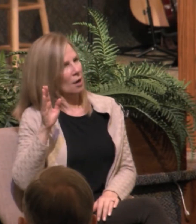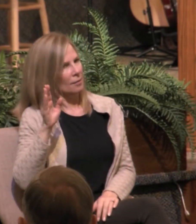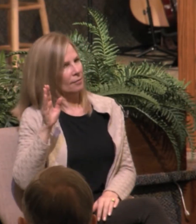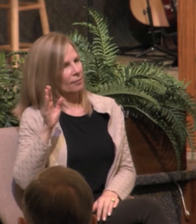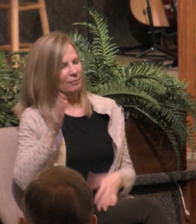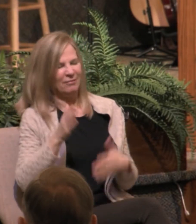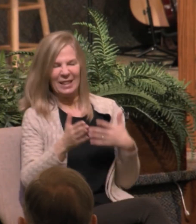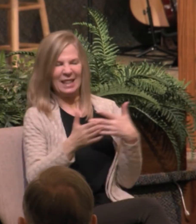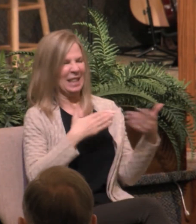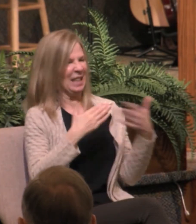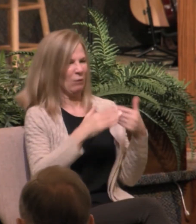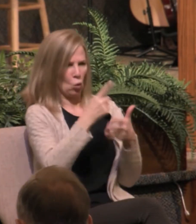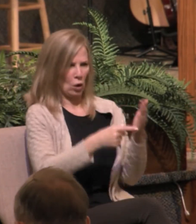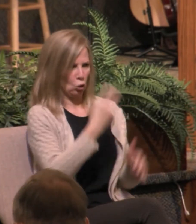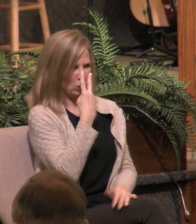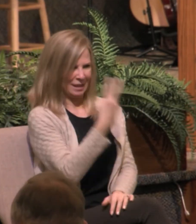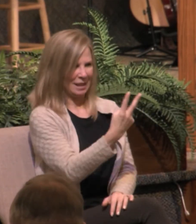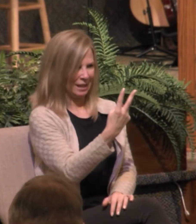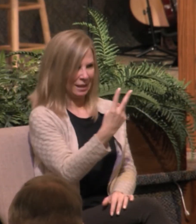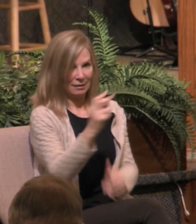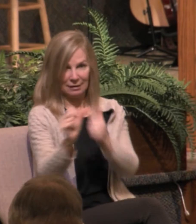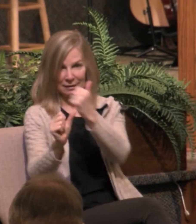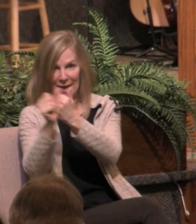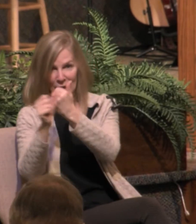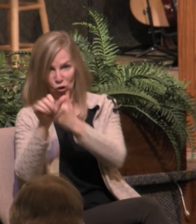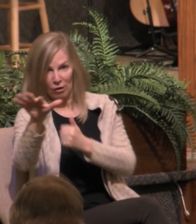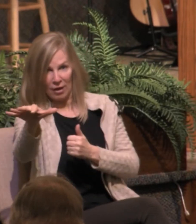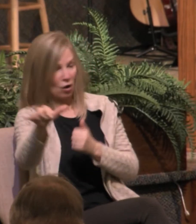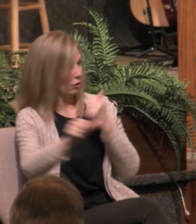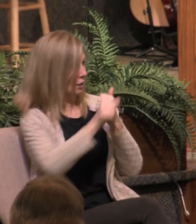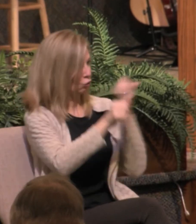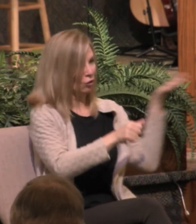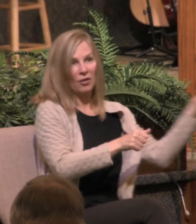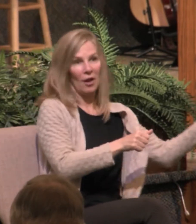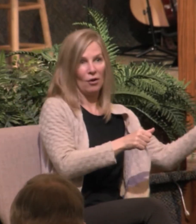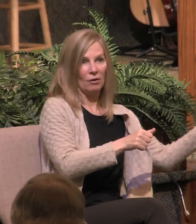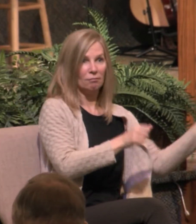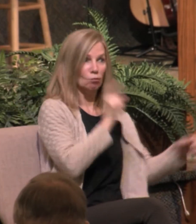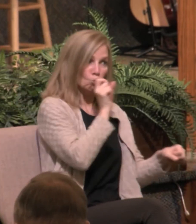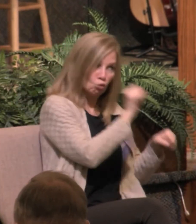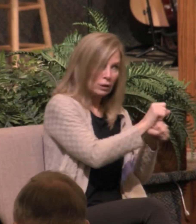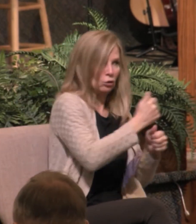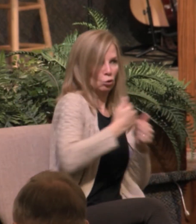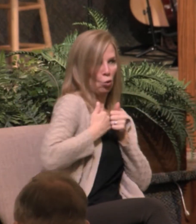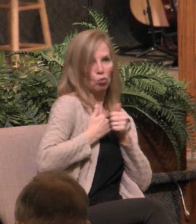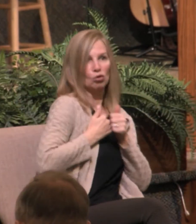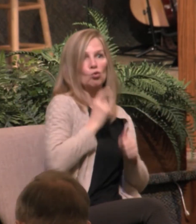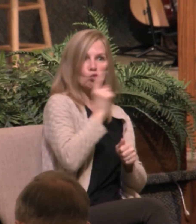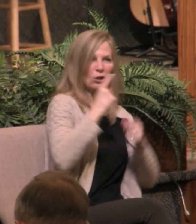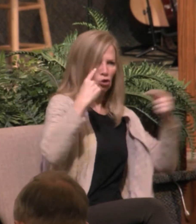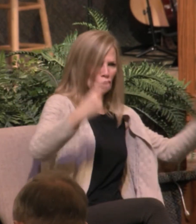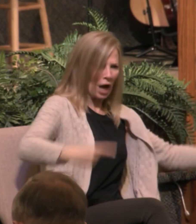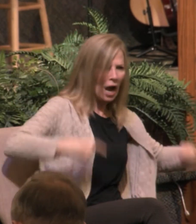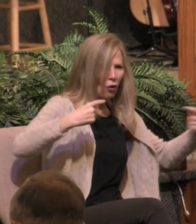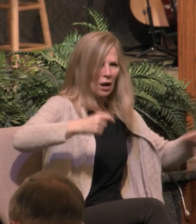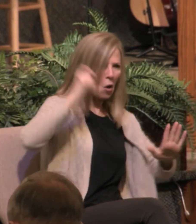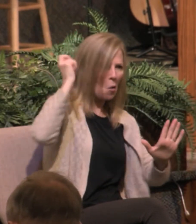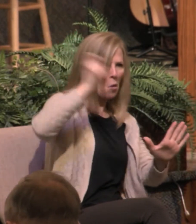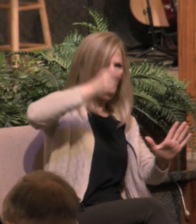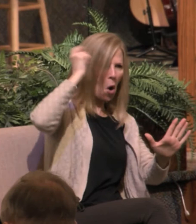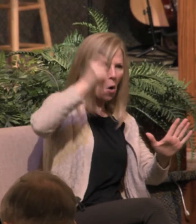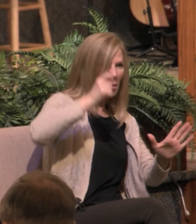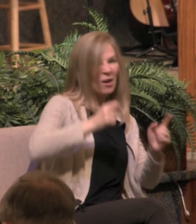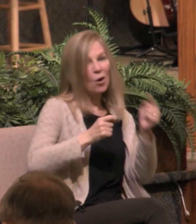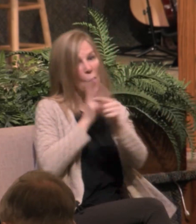In spite of the very real dangers, those were real soldiers with real chariots, that really was water behind them,